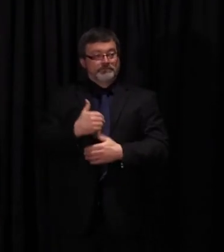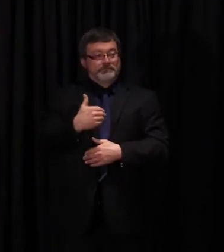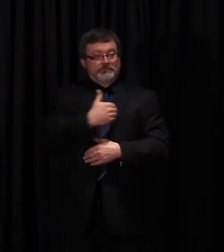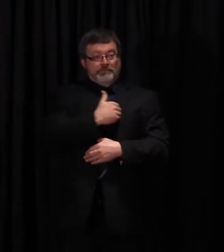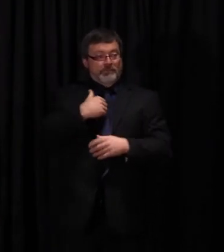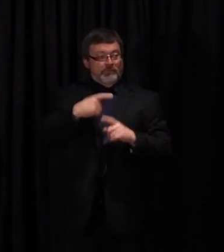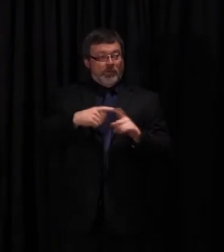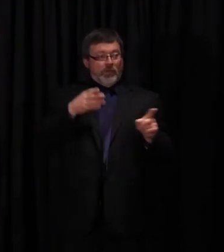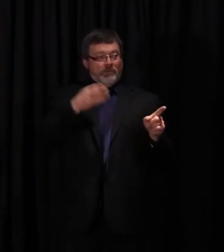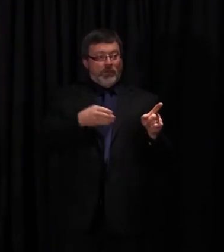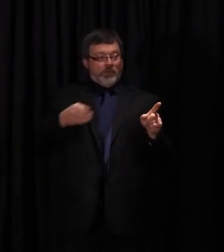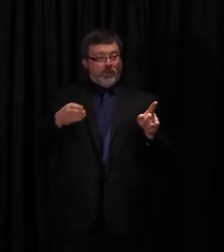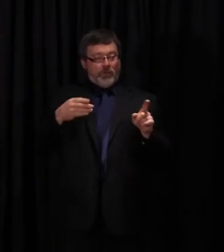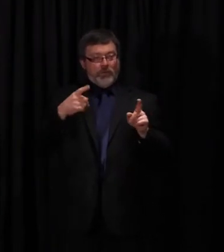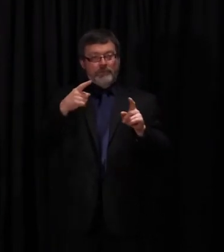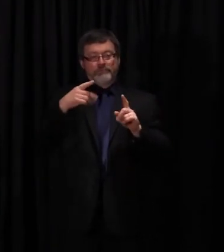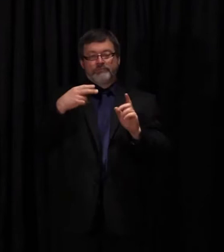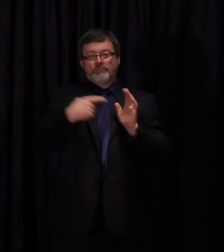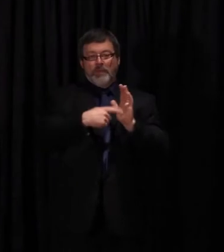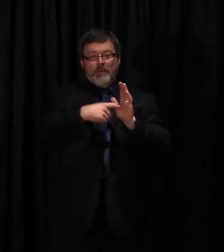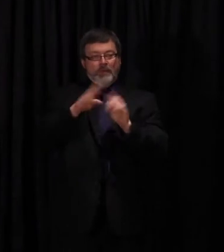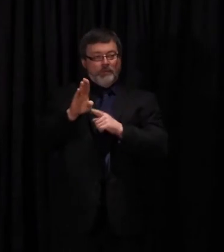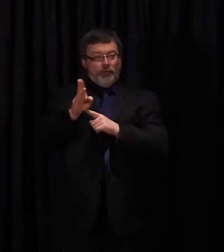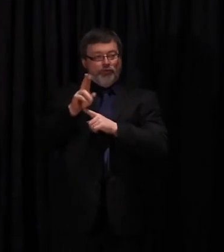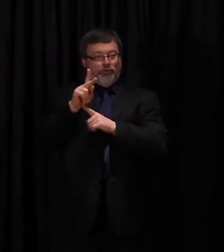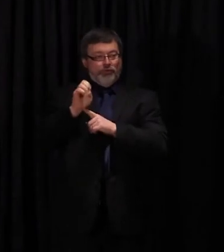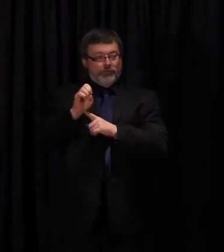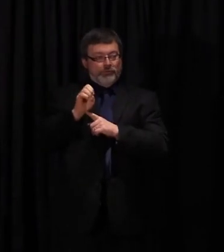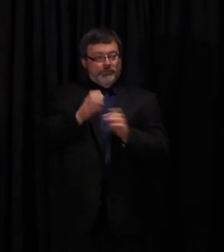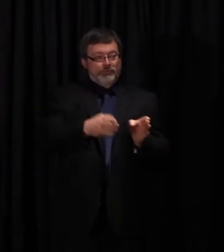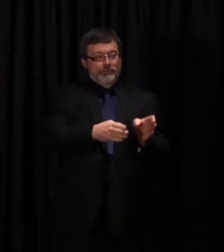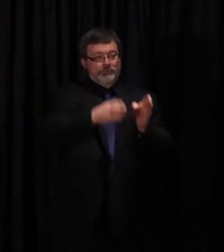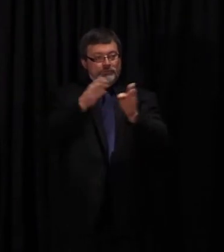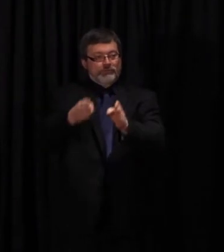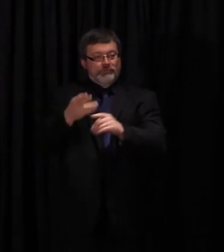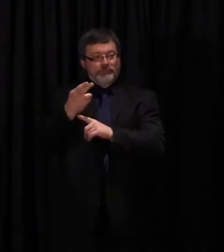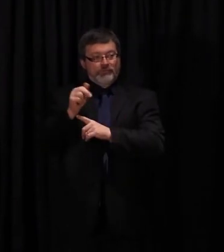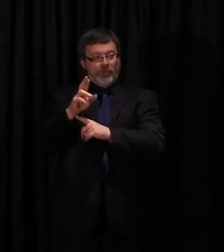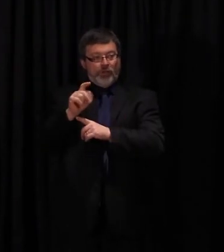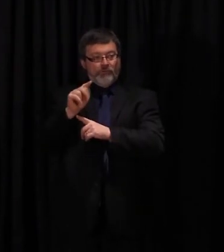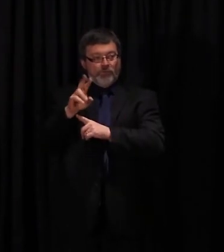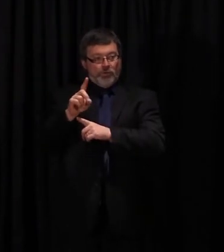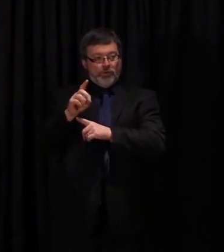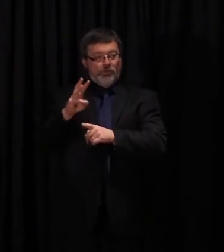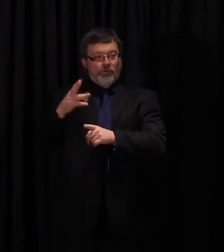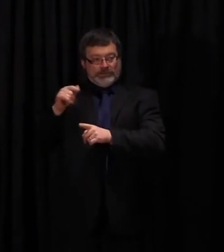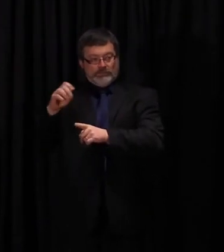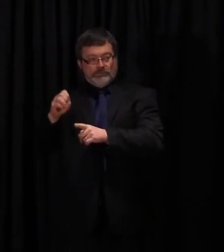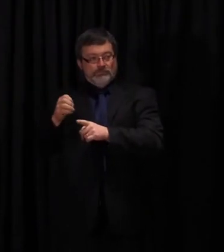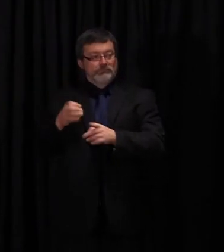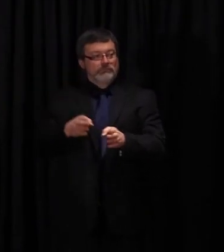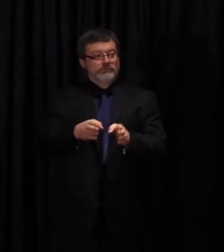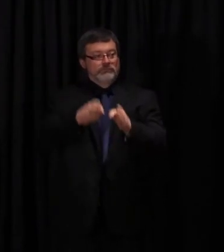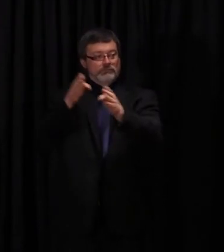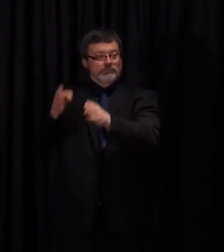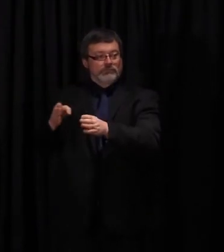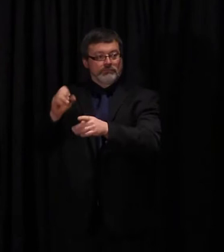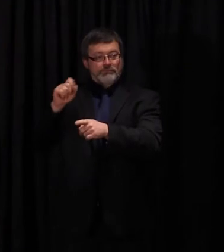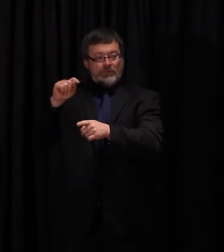Representative Burke. The member from Hartford, Representative White. The member from St.